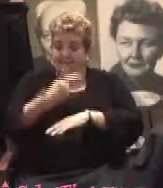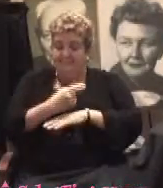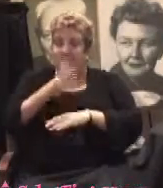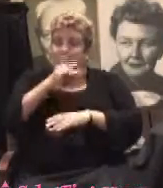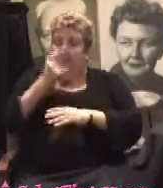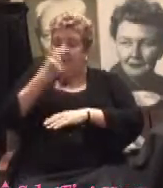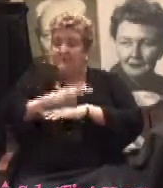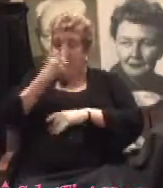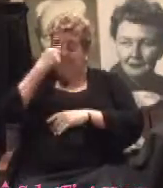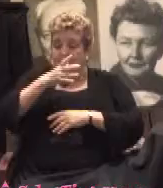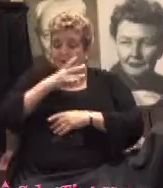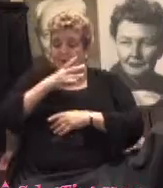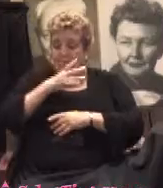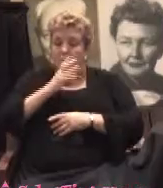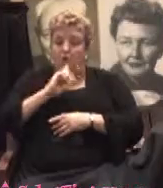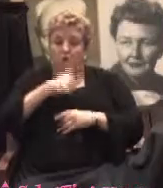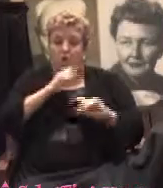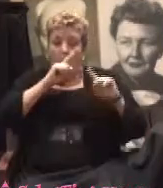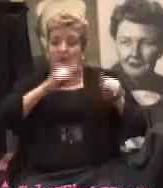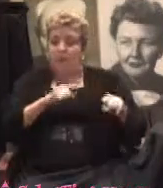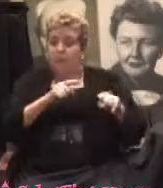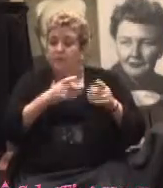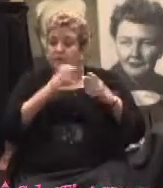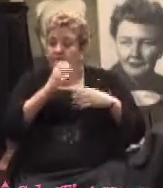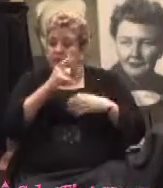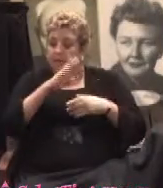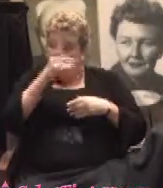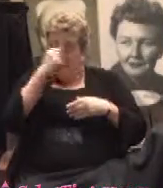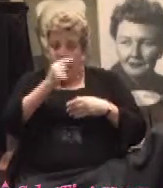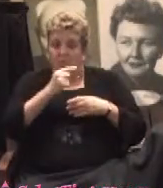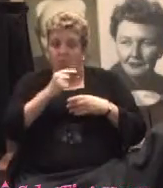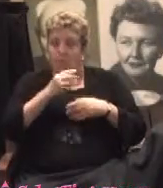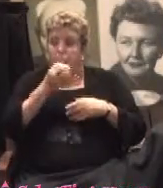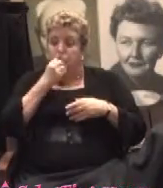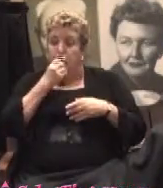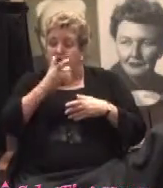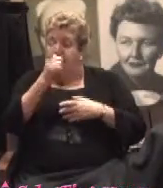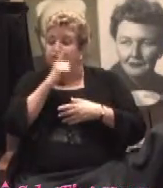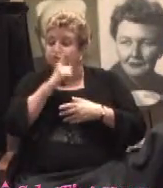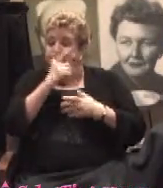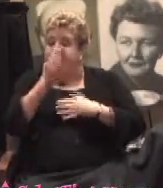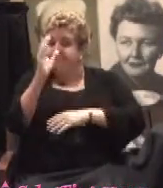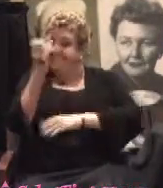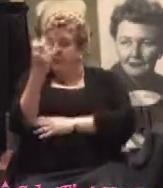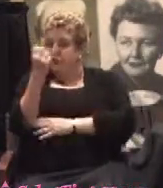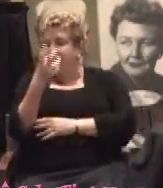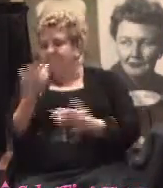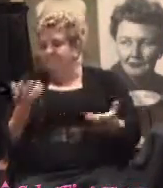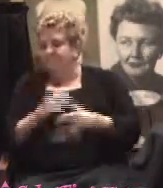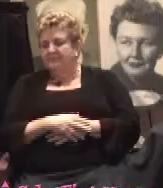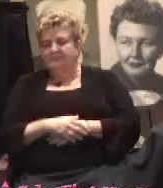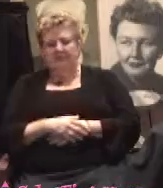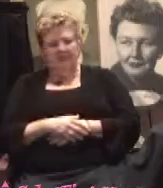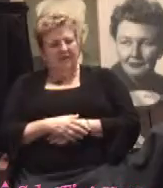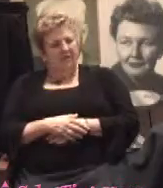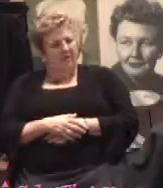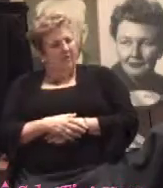the yacht club, and we just want to make sure that you're going to show up." And my response was, "Why would you think I'm not going to show